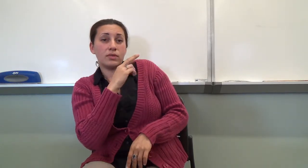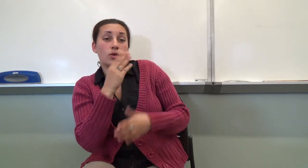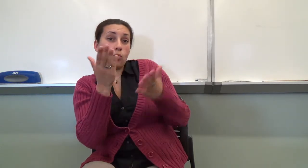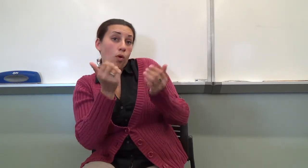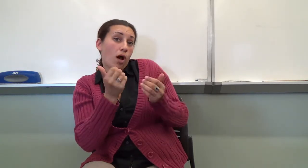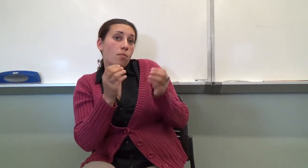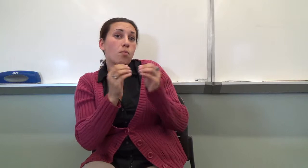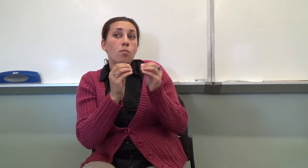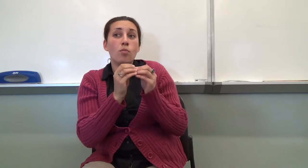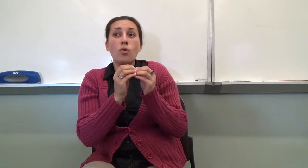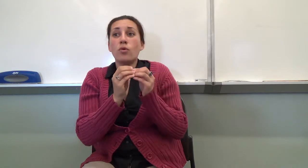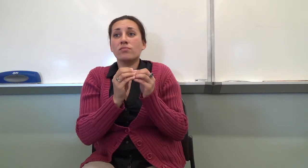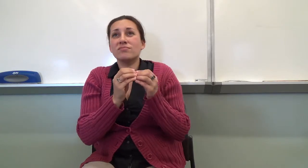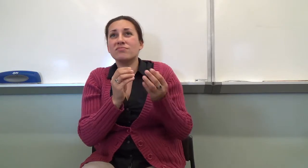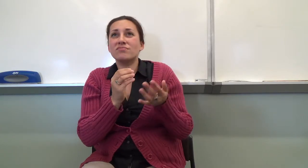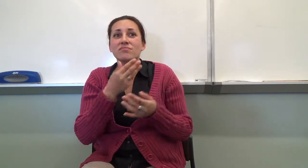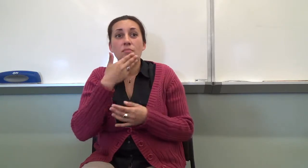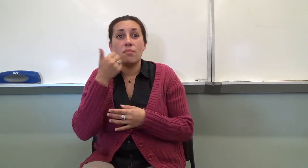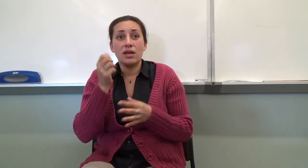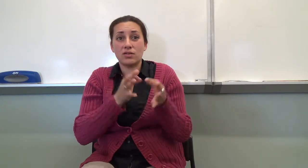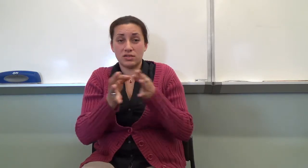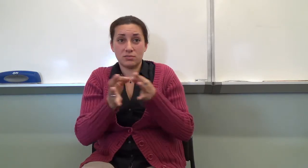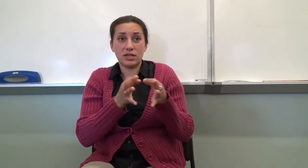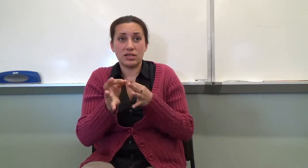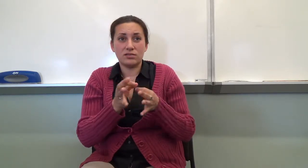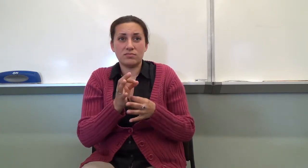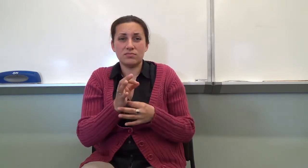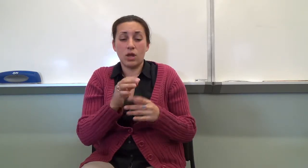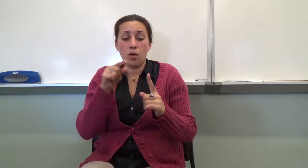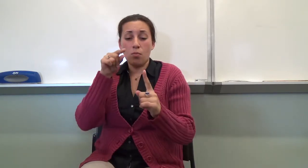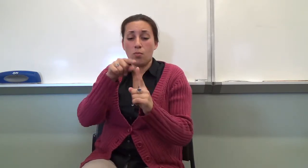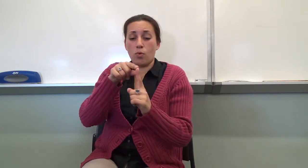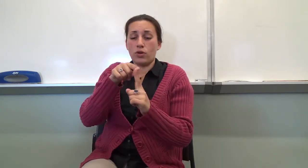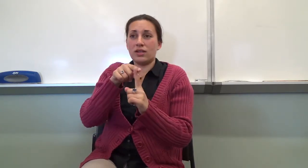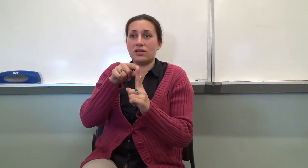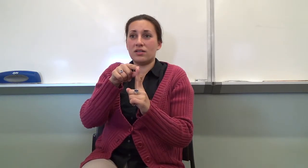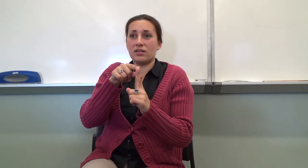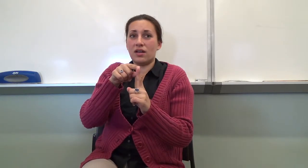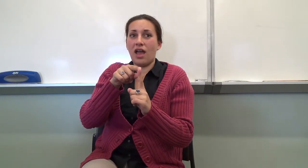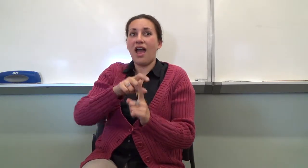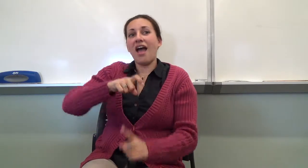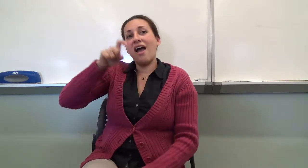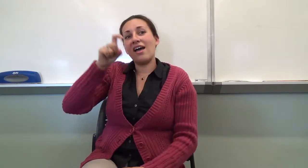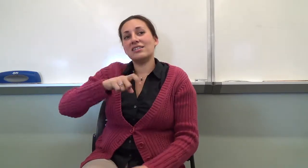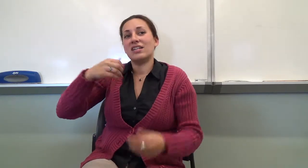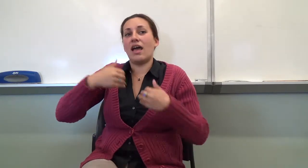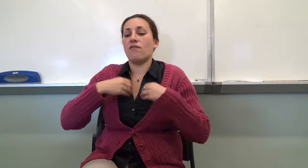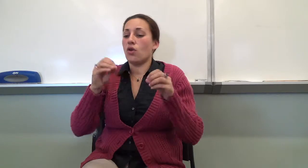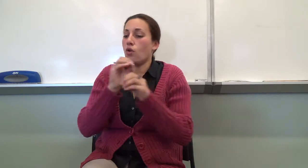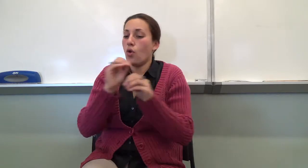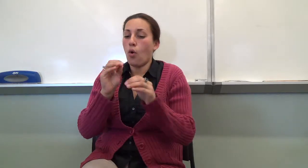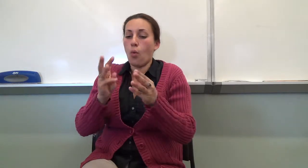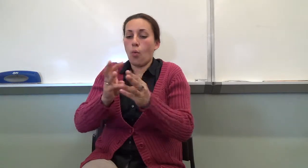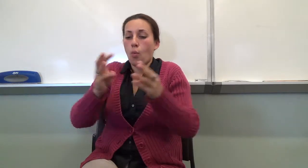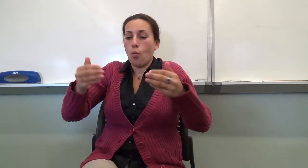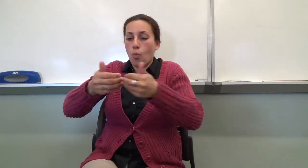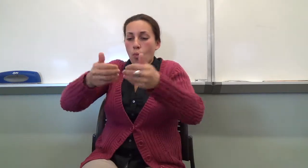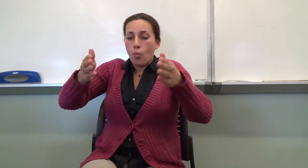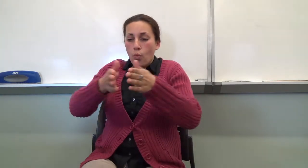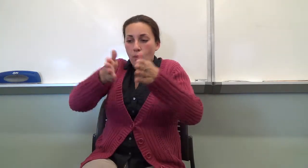definition, you find out that a point has to have no width, no height, no nothing.